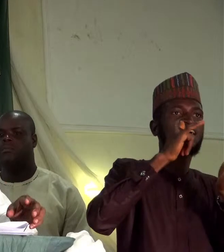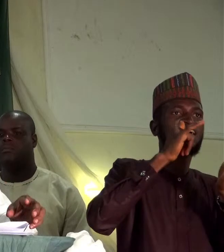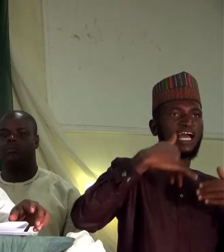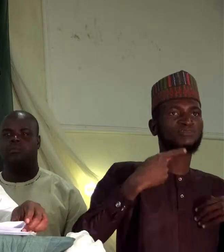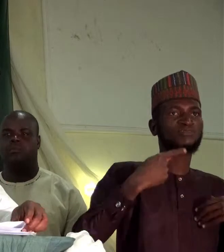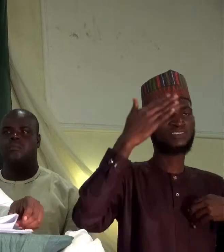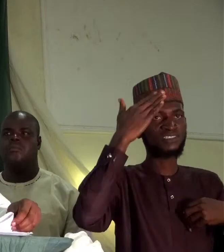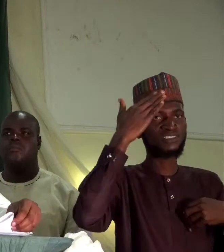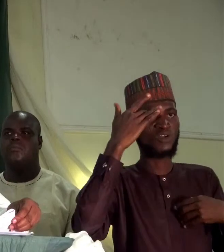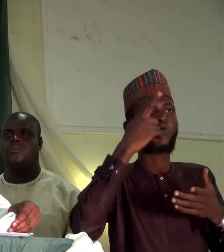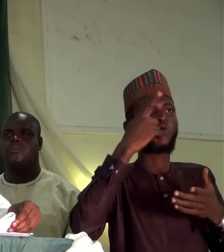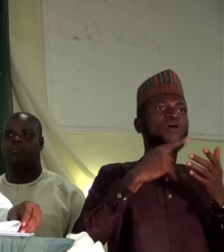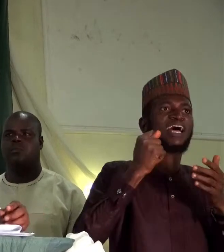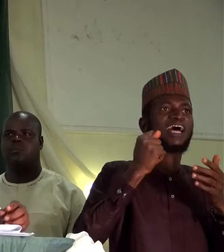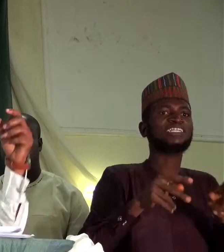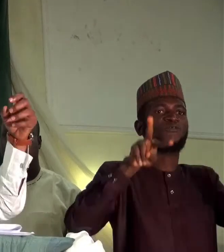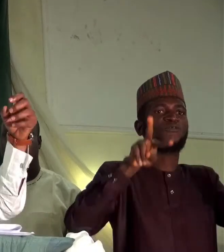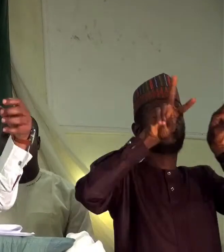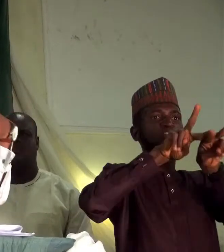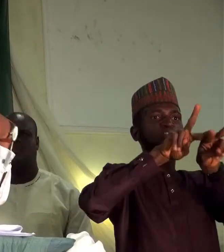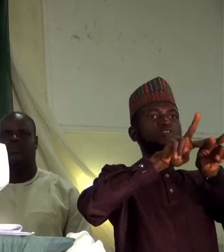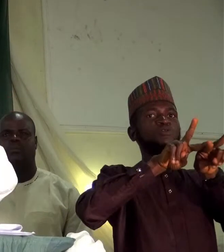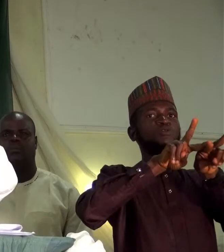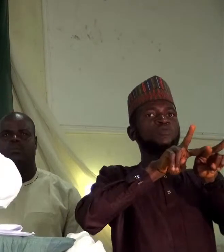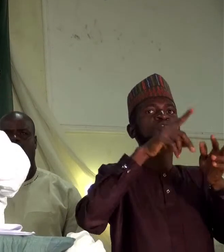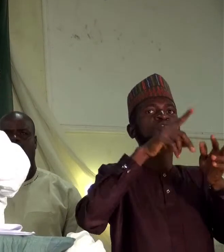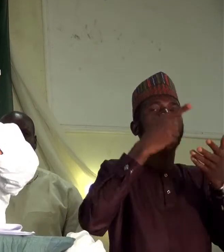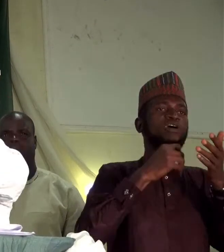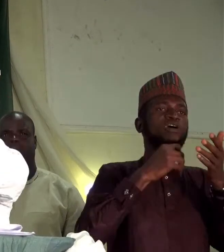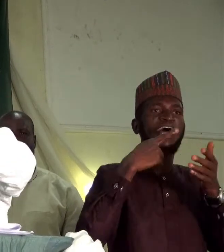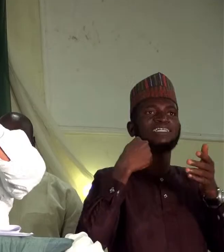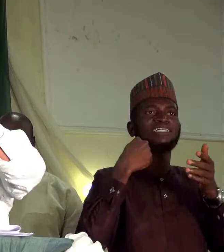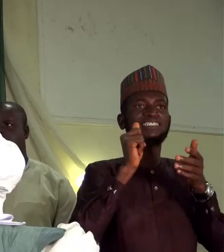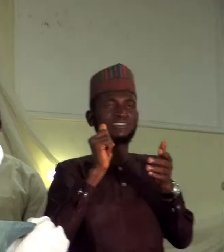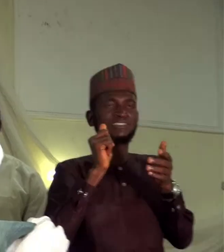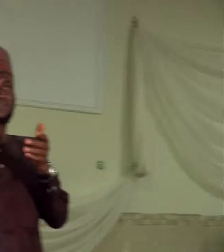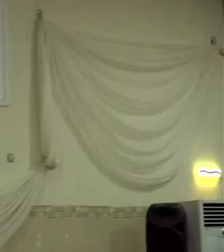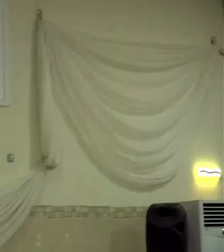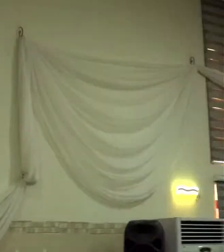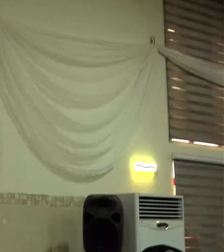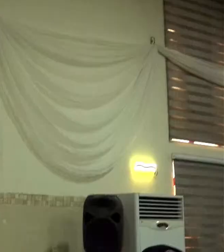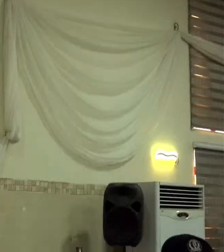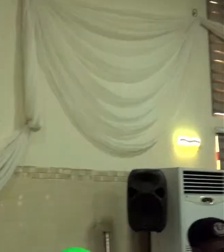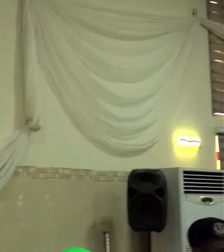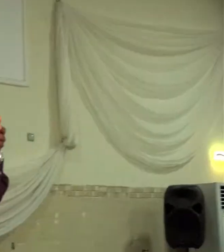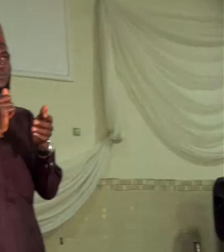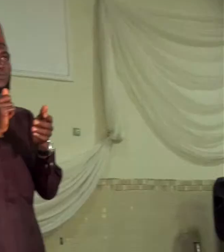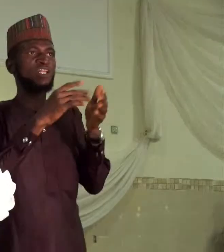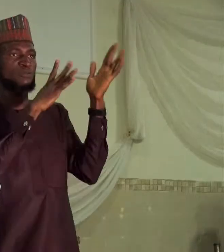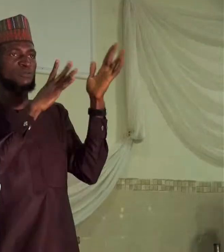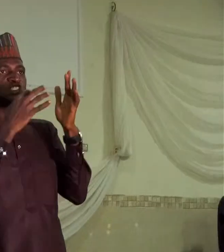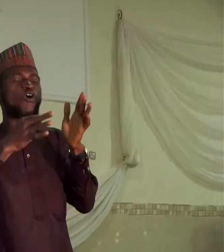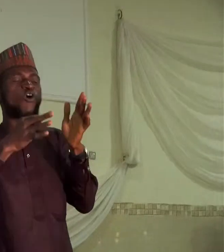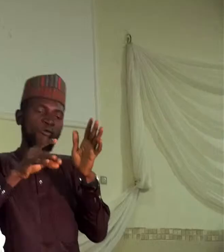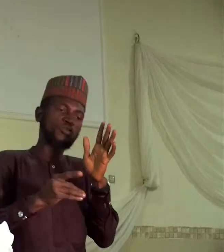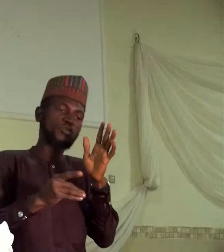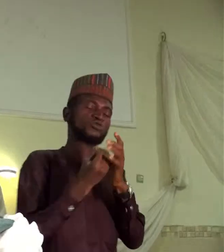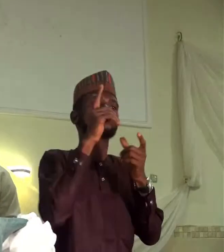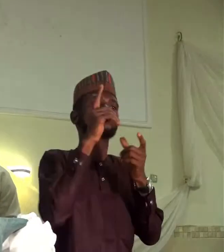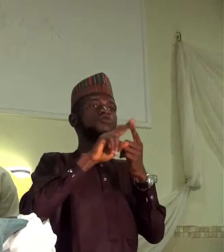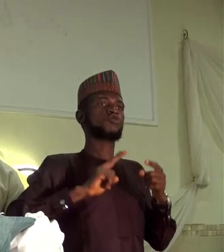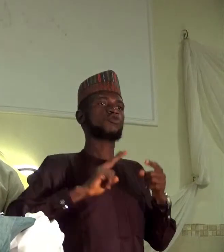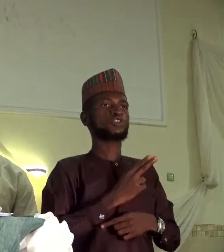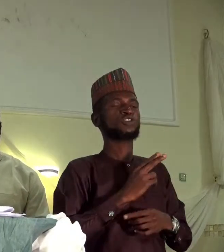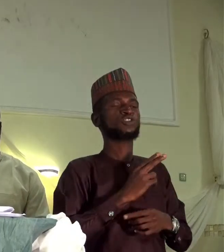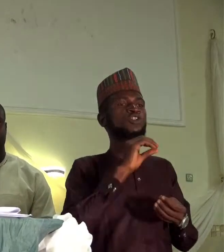values of development. Kila awon nkan ta fe kin ten pe ni idagbasoke gan ko pada mu bemi ateyin lara re o na